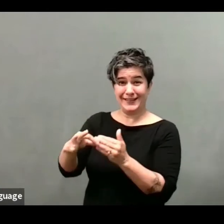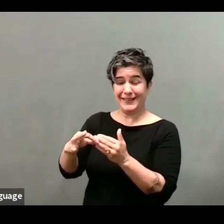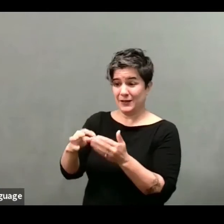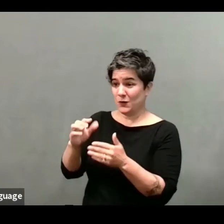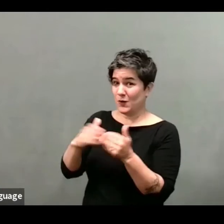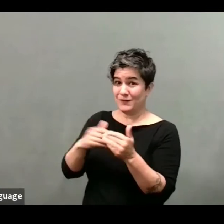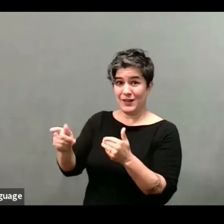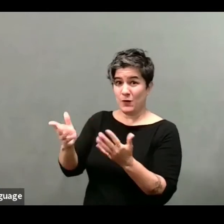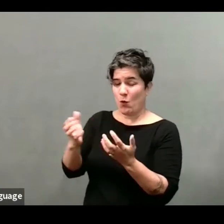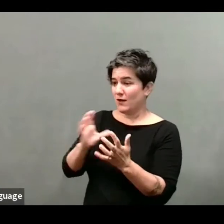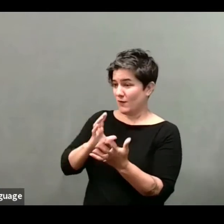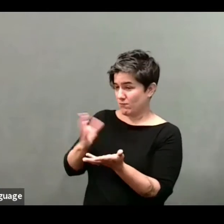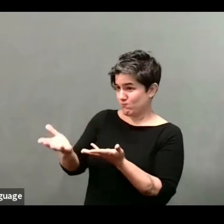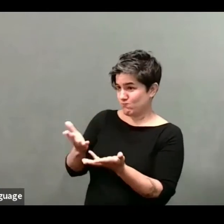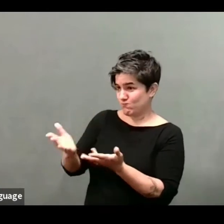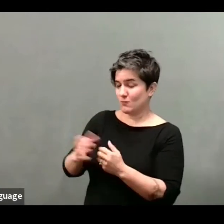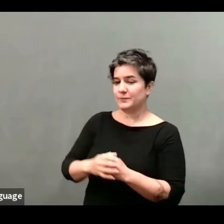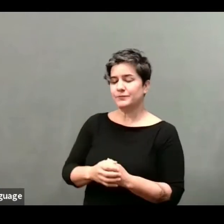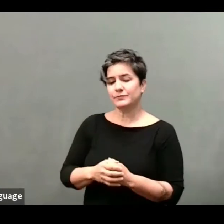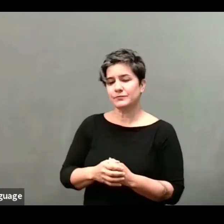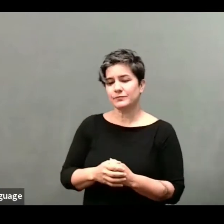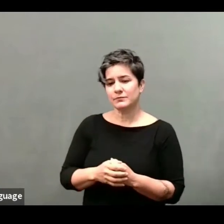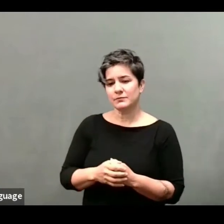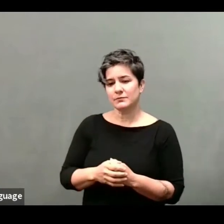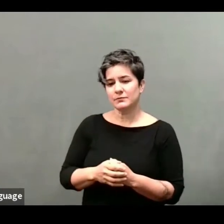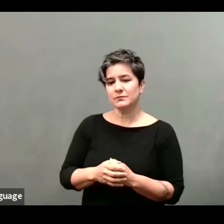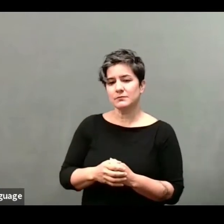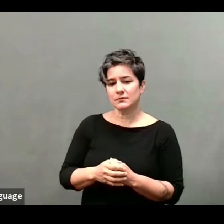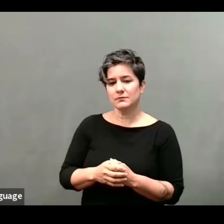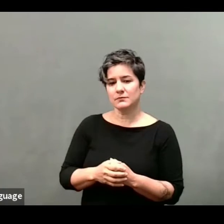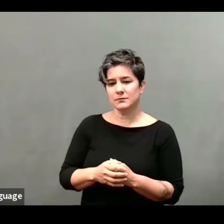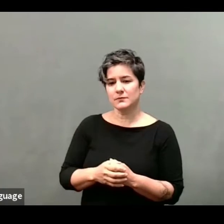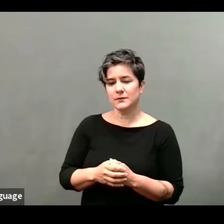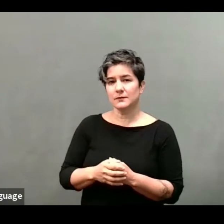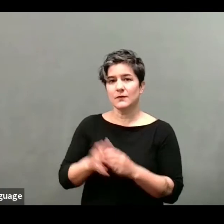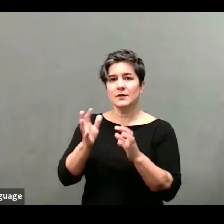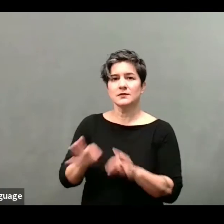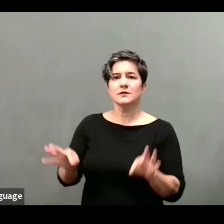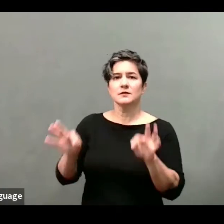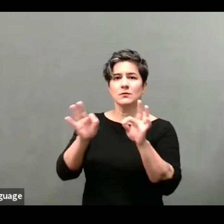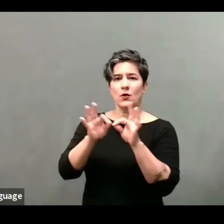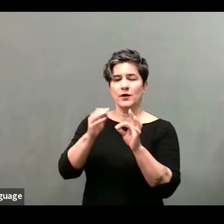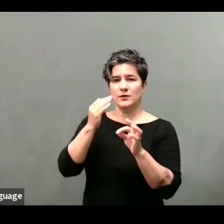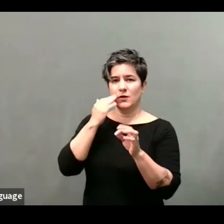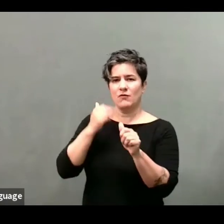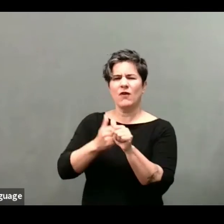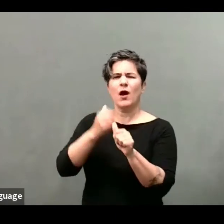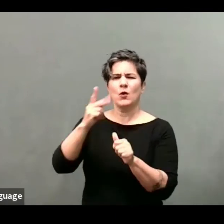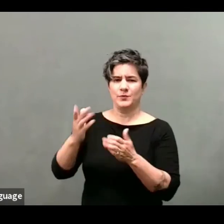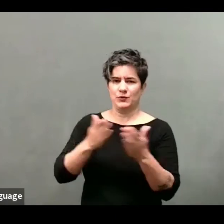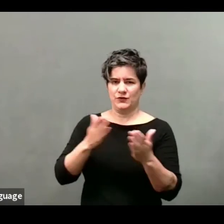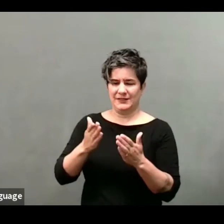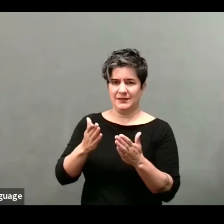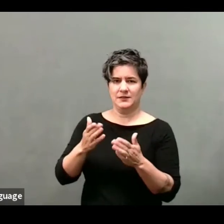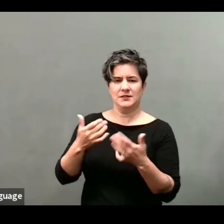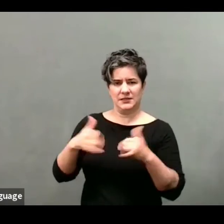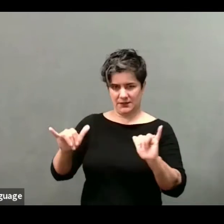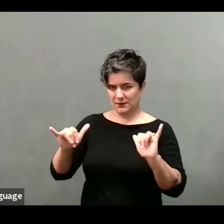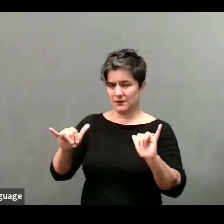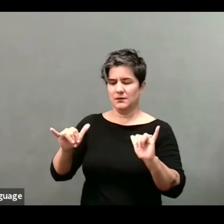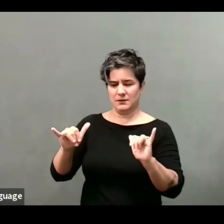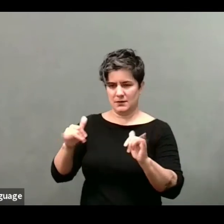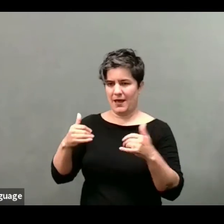exam. And then again, so important to make sure they know that follow-up services are available, that the advocacy doesn't just live